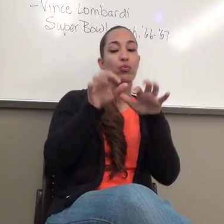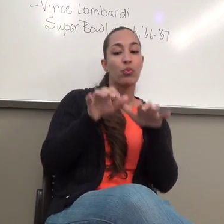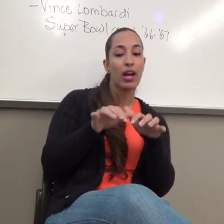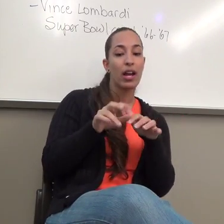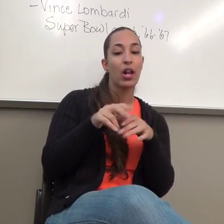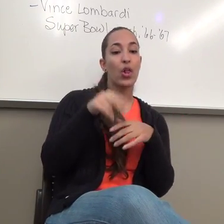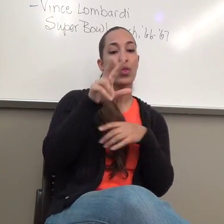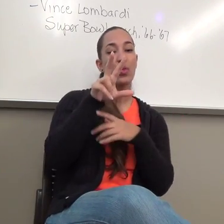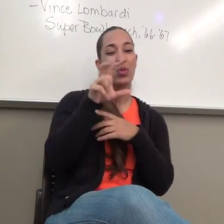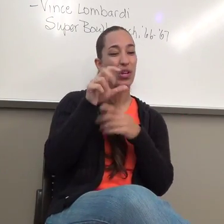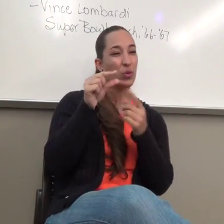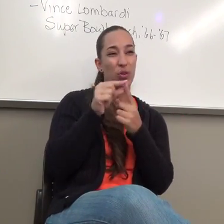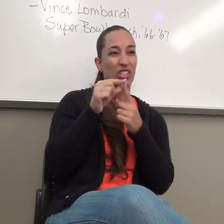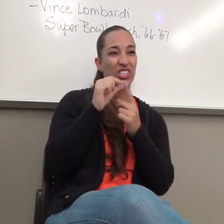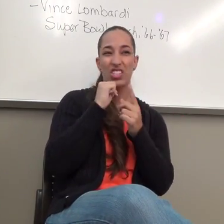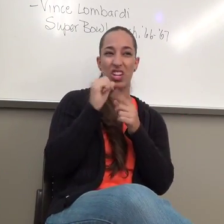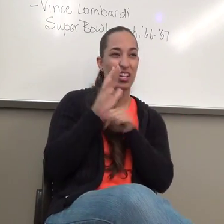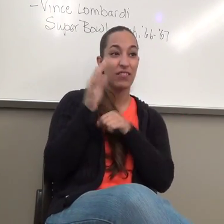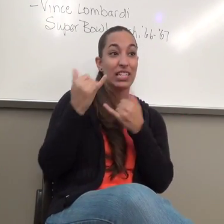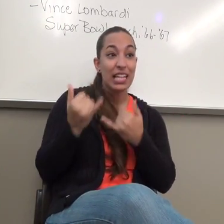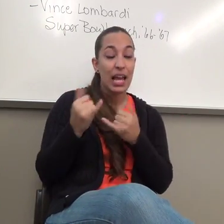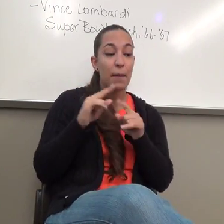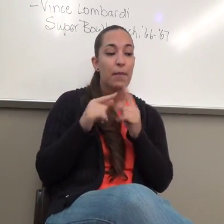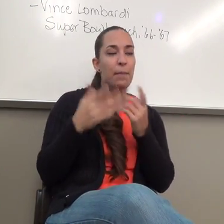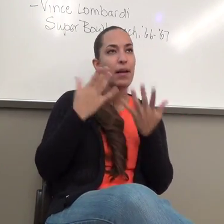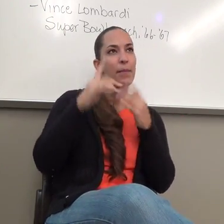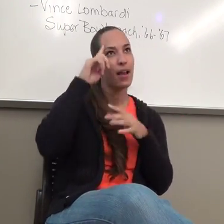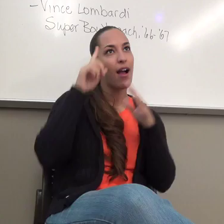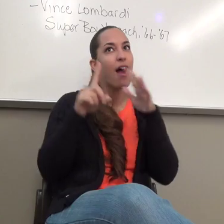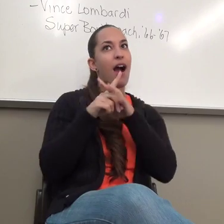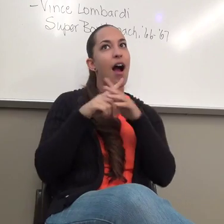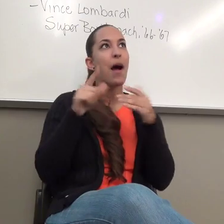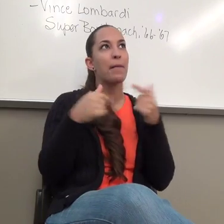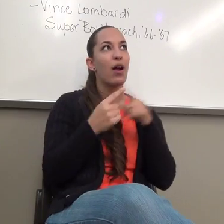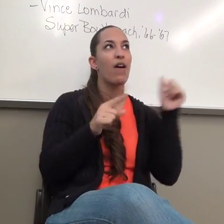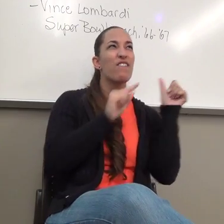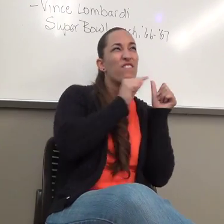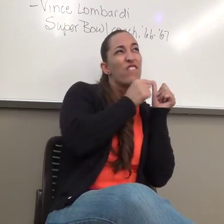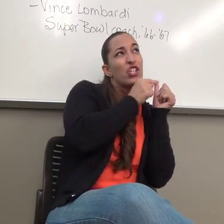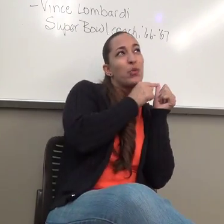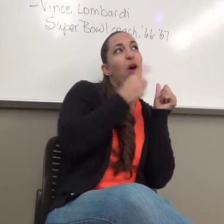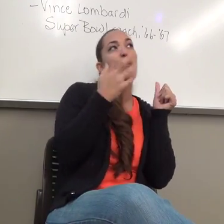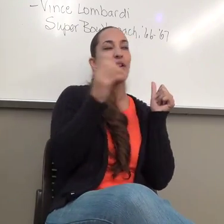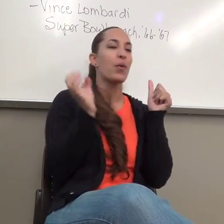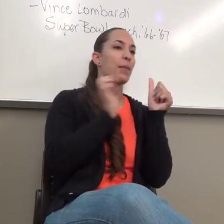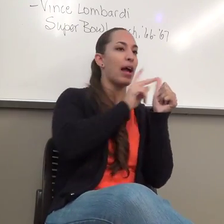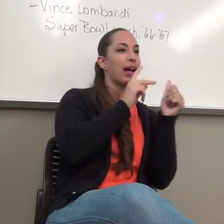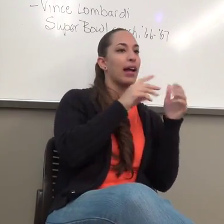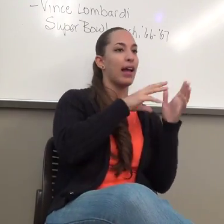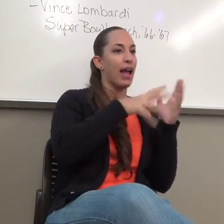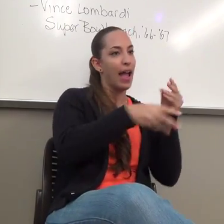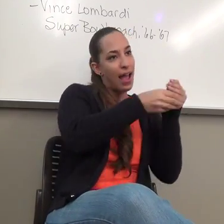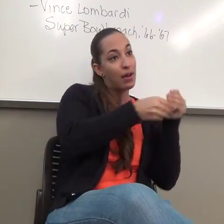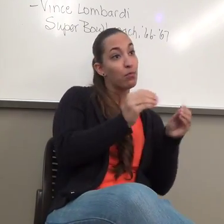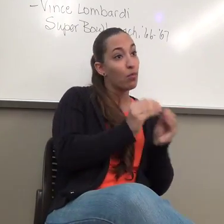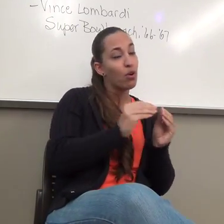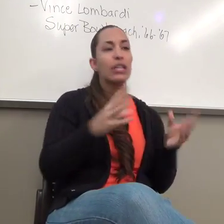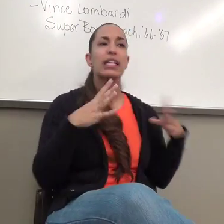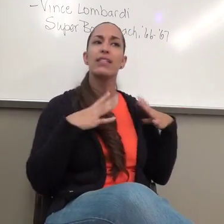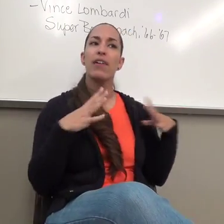can go back in there and add to the first one. Does that make sense? So that's one of the reasons I'm not putting a due date on it, because I